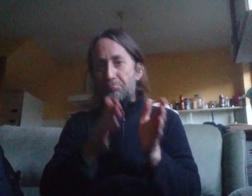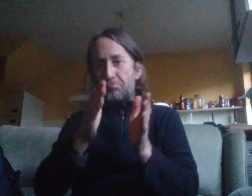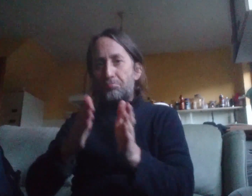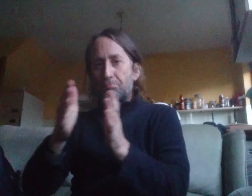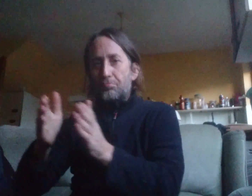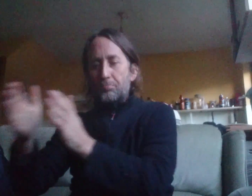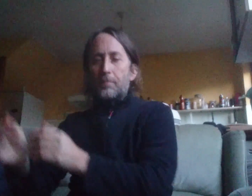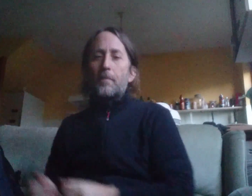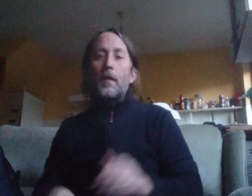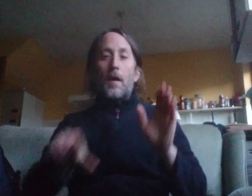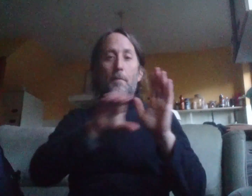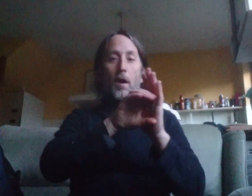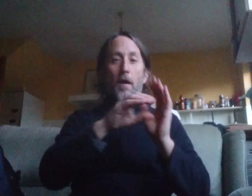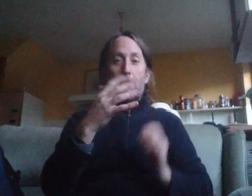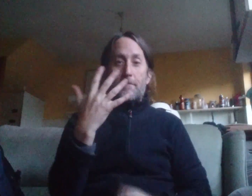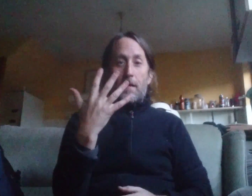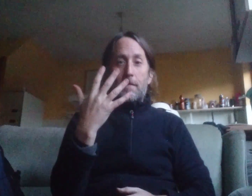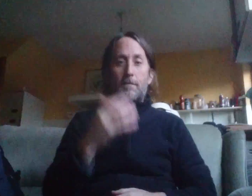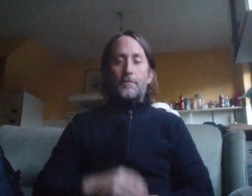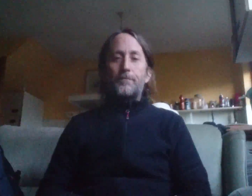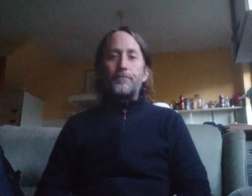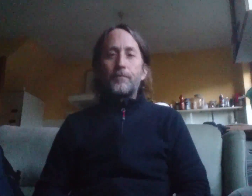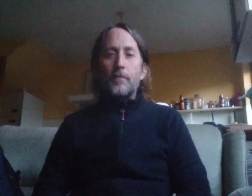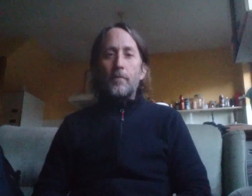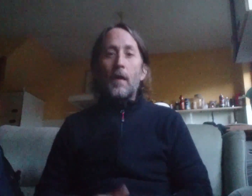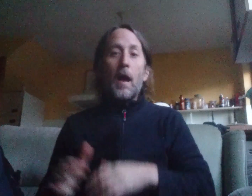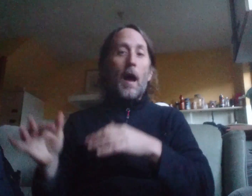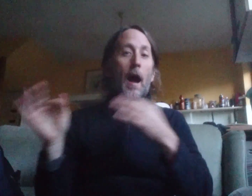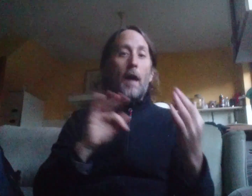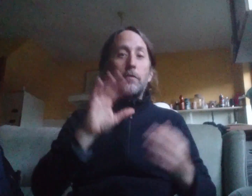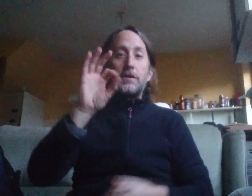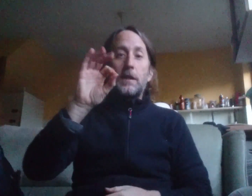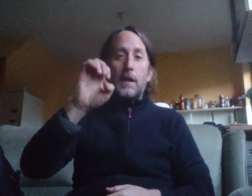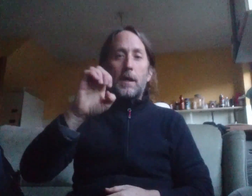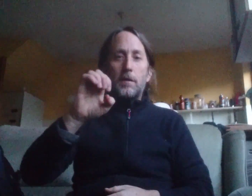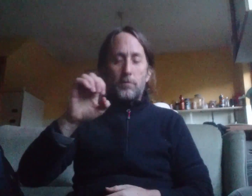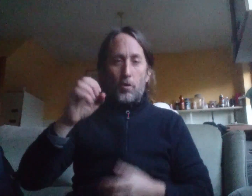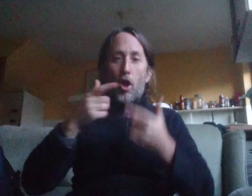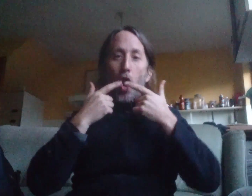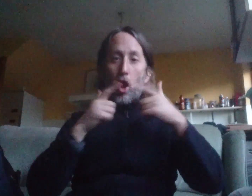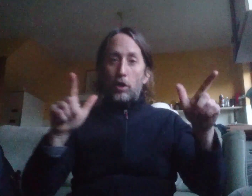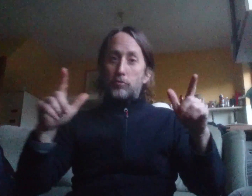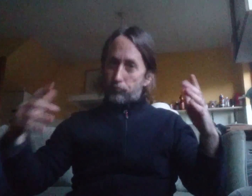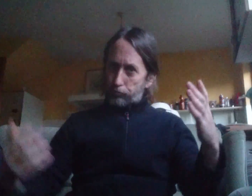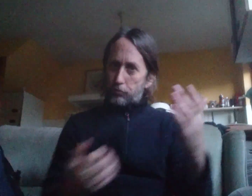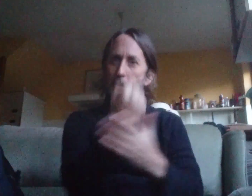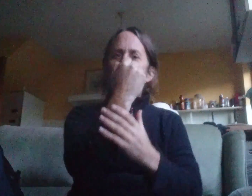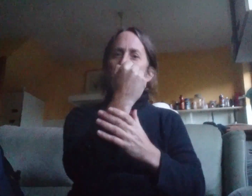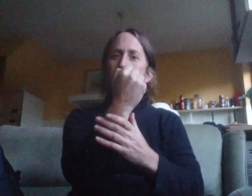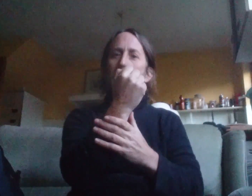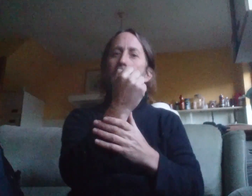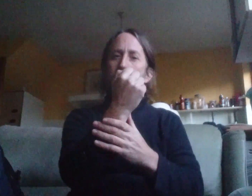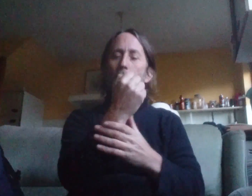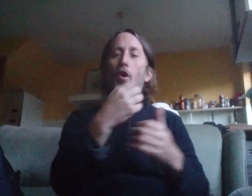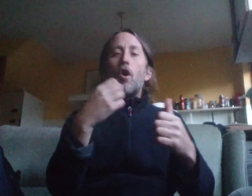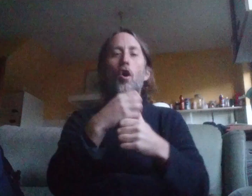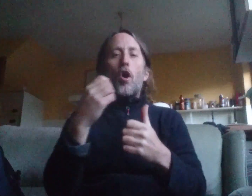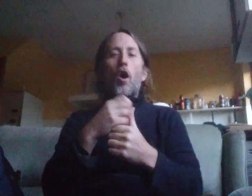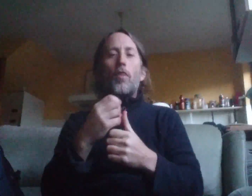Paragraph 5. Following GE's successful launch of the electric knife, other appliance manufacturers quickly